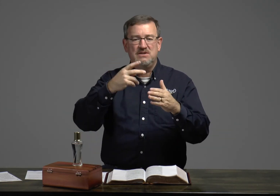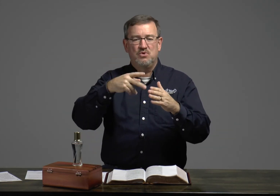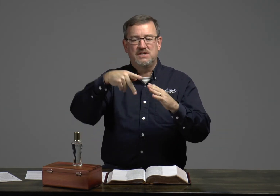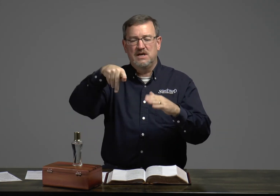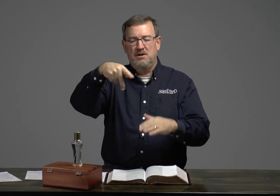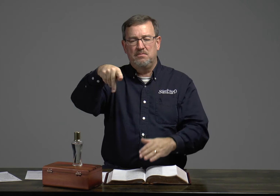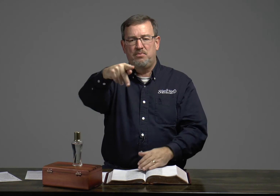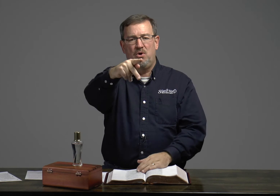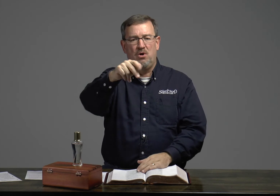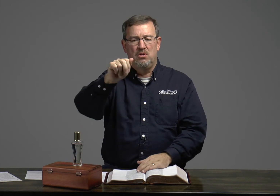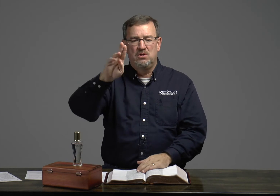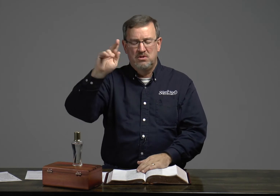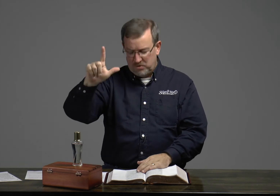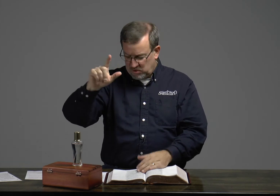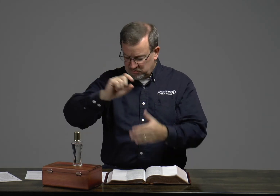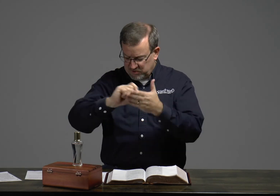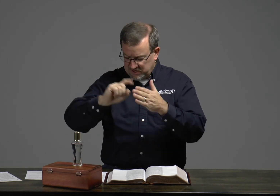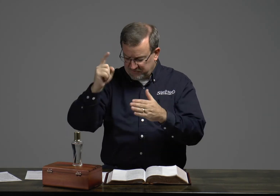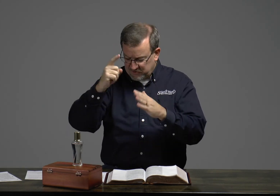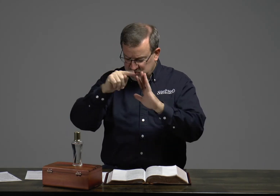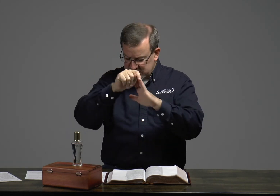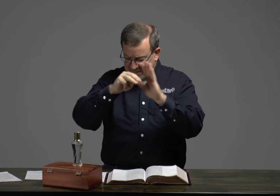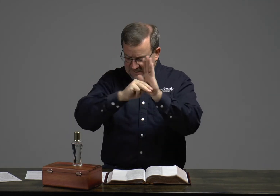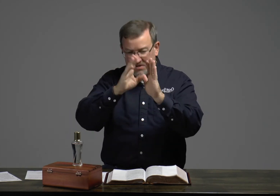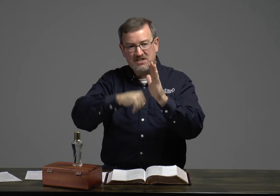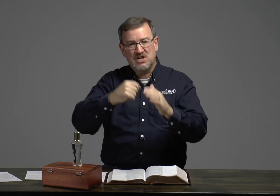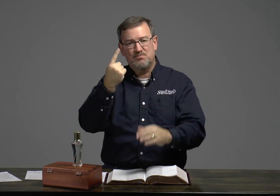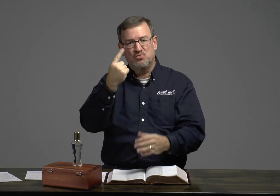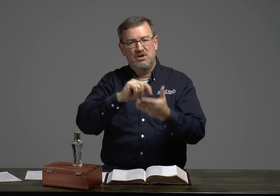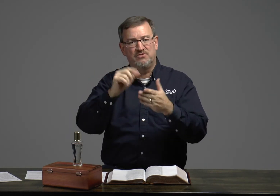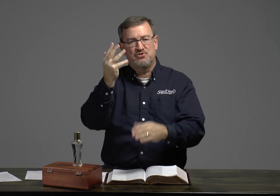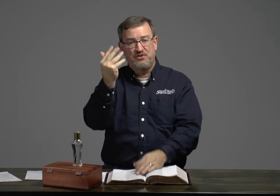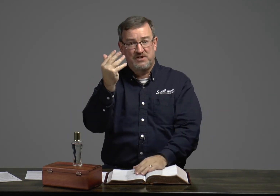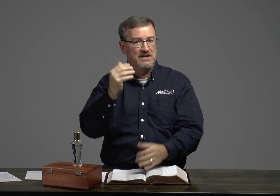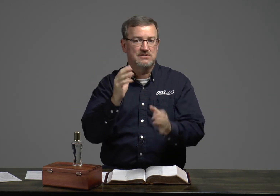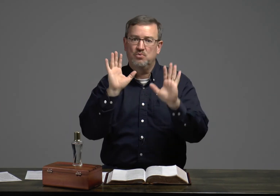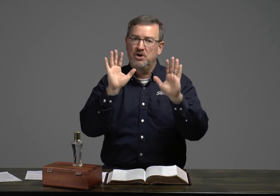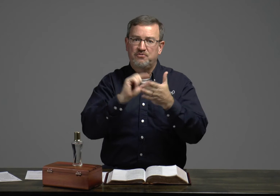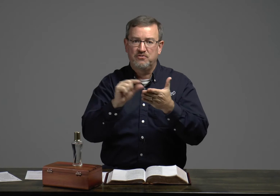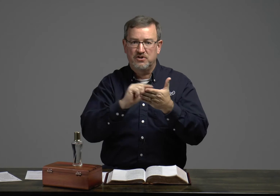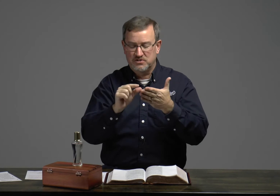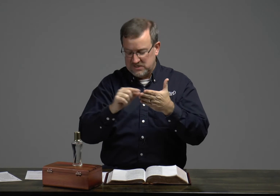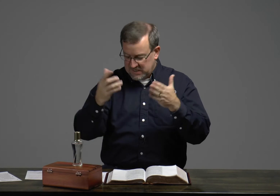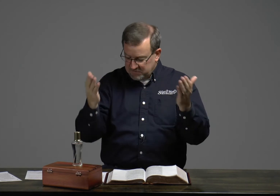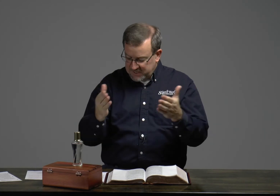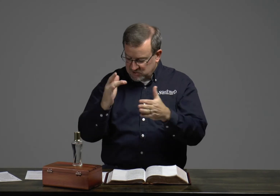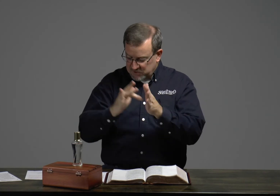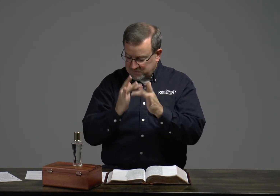what Paul wrote in 1 Timothy chapter 1, verse 15. It's a wonderful verse. But here's what the